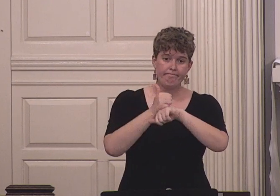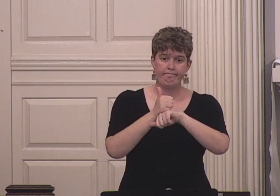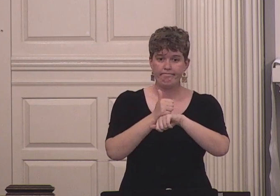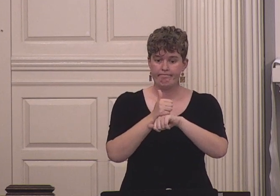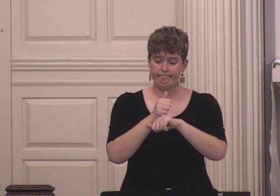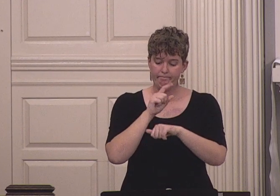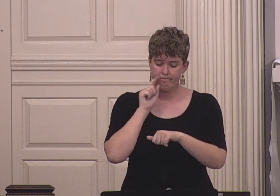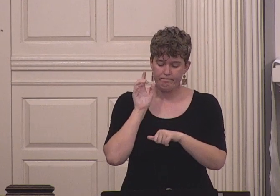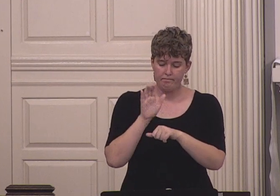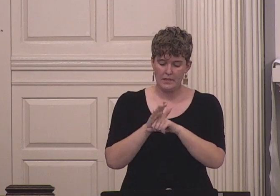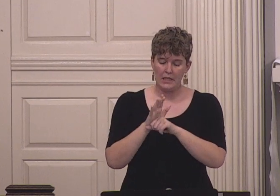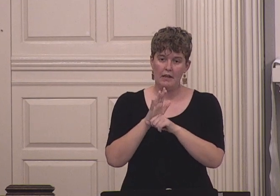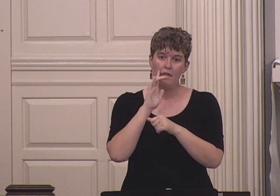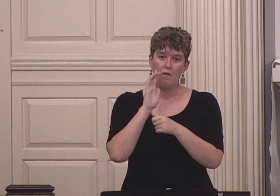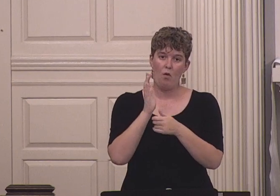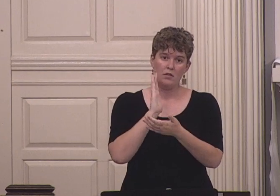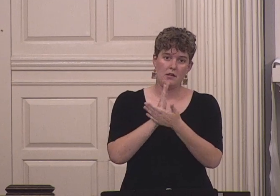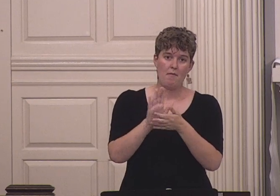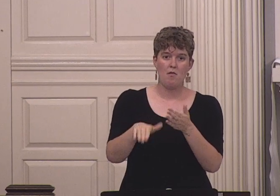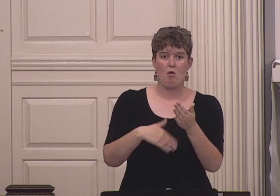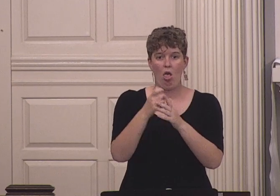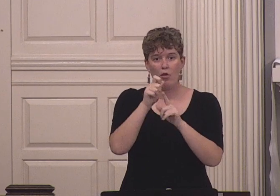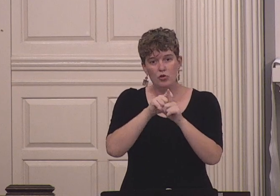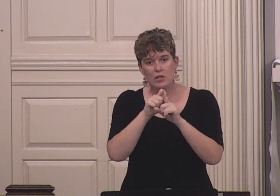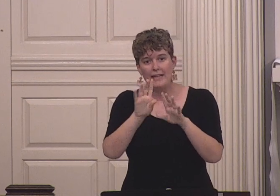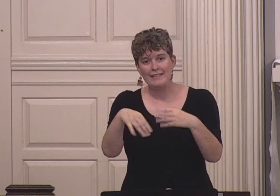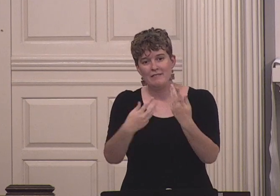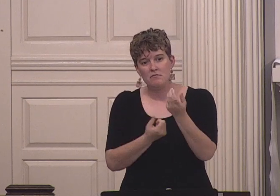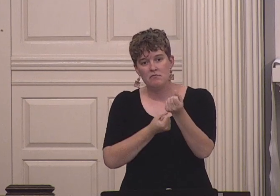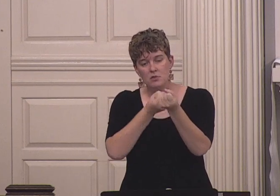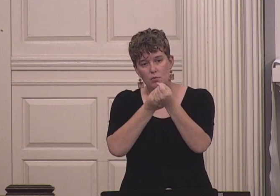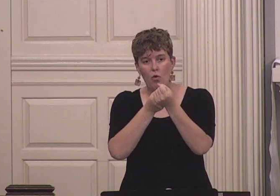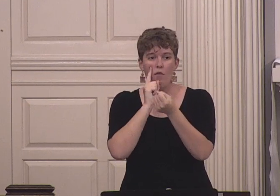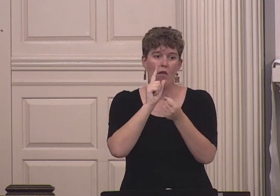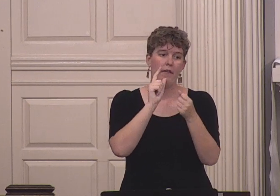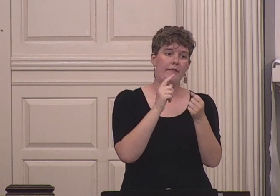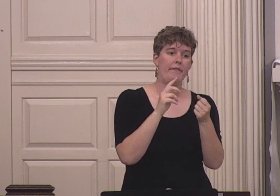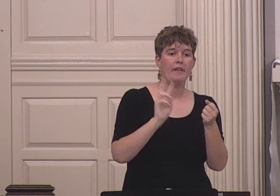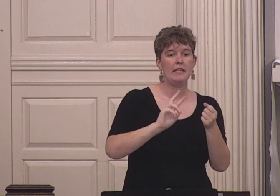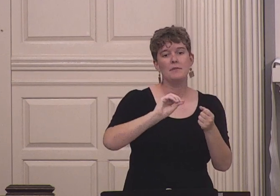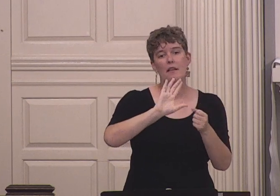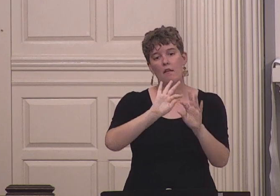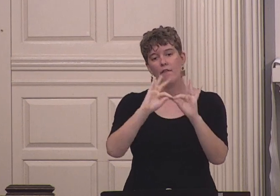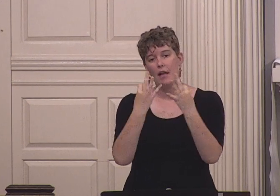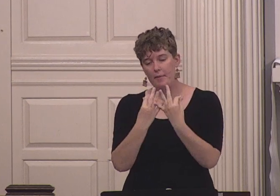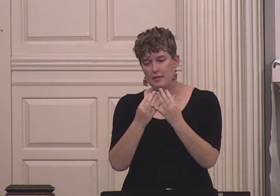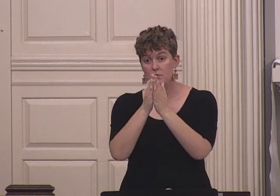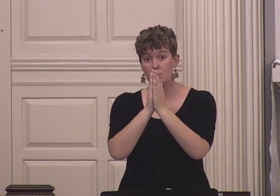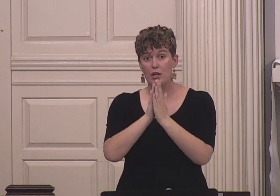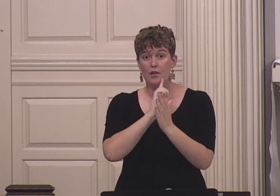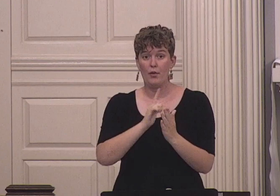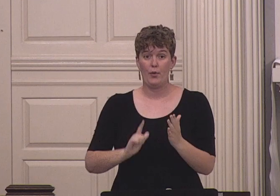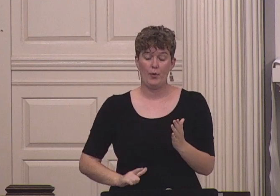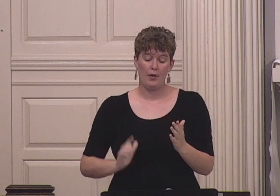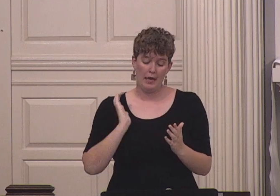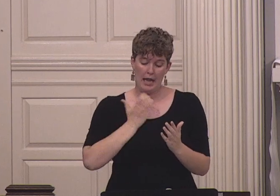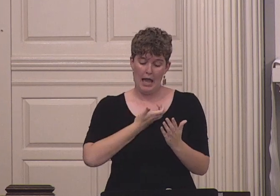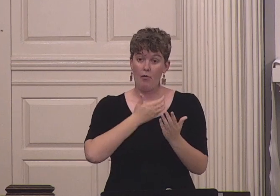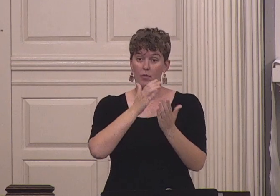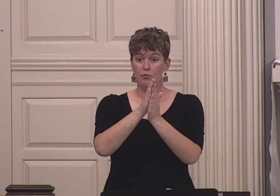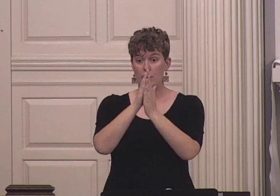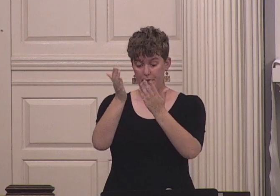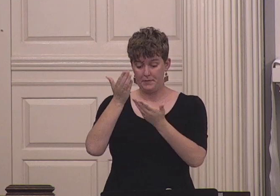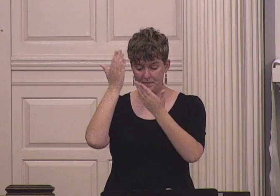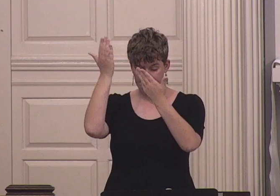of torture and guaranteed support to victims and their families. We pray to the Lord. Lord, hear our